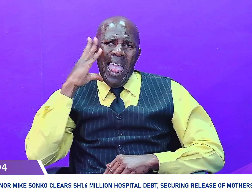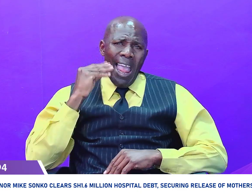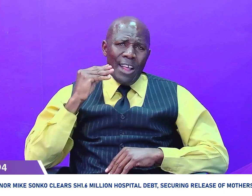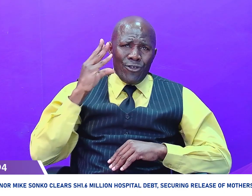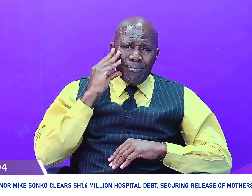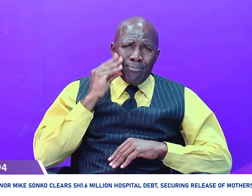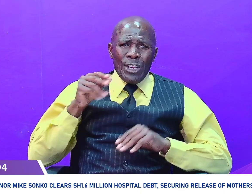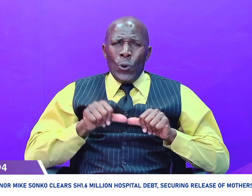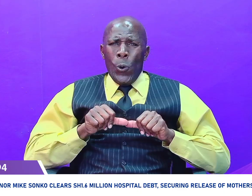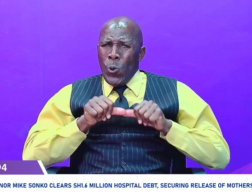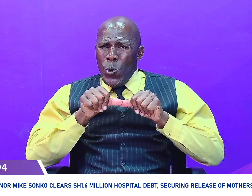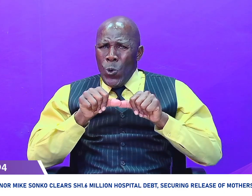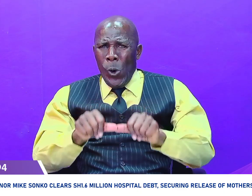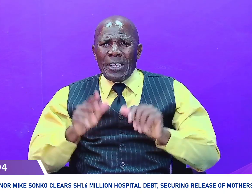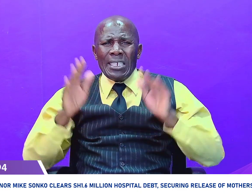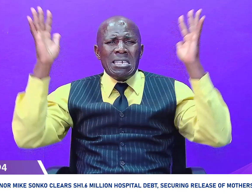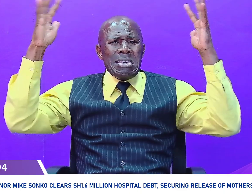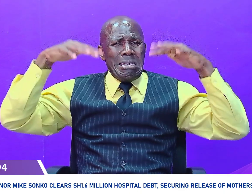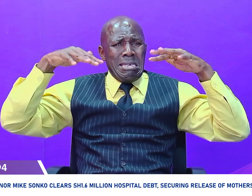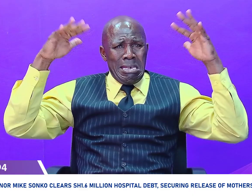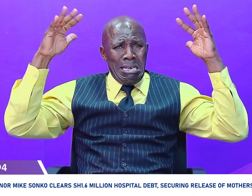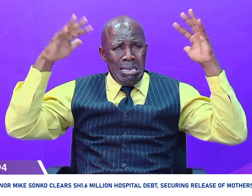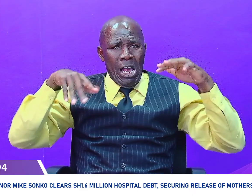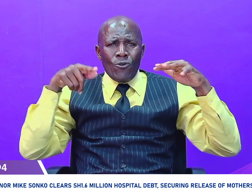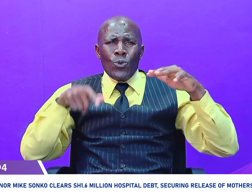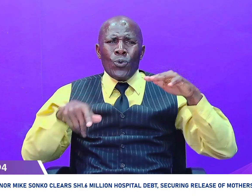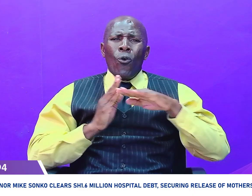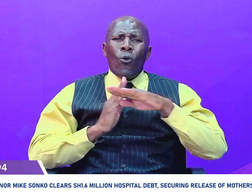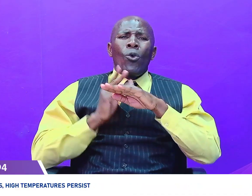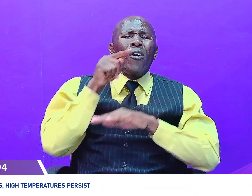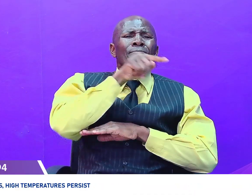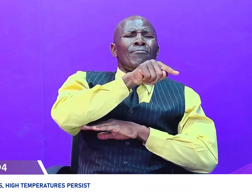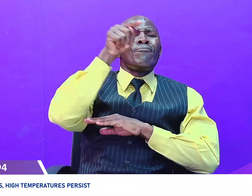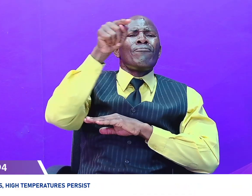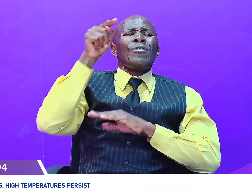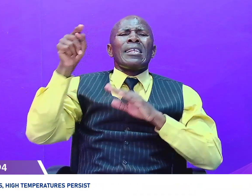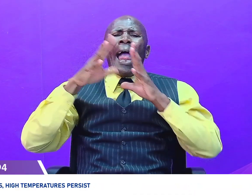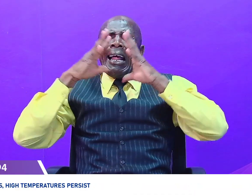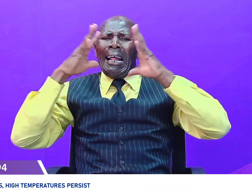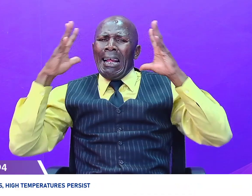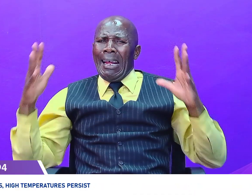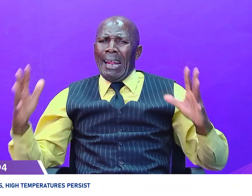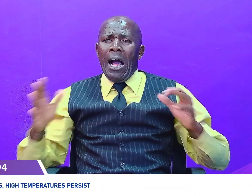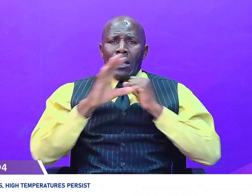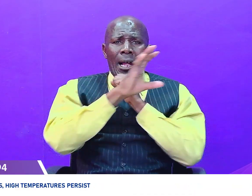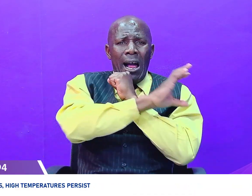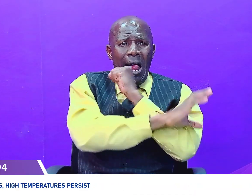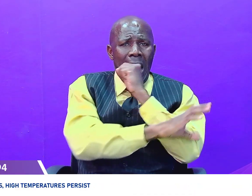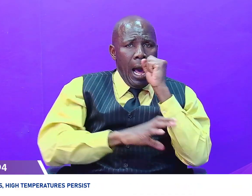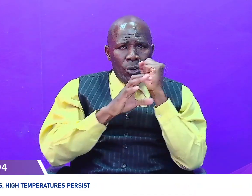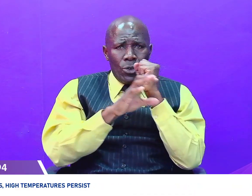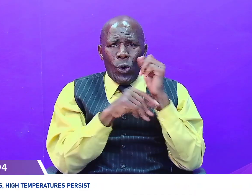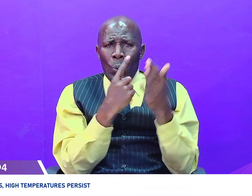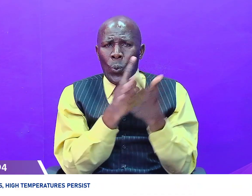On to our next news. Kenya is set to experience continued rainfall across much of the country